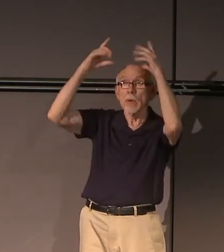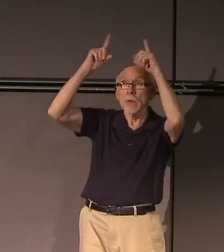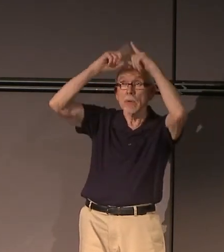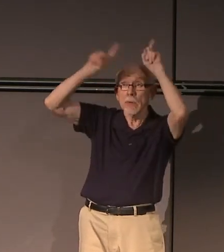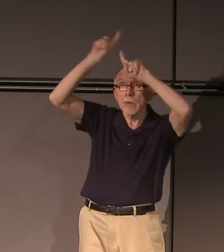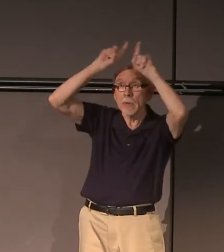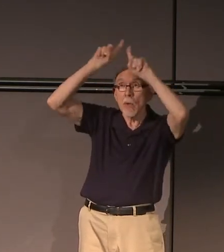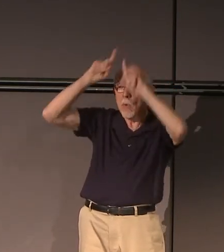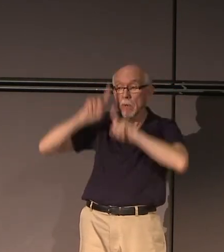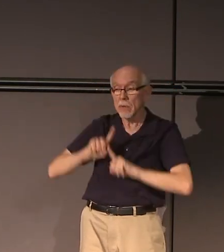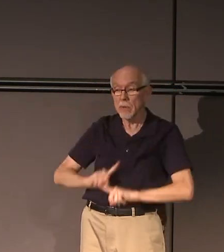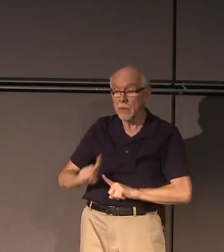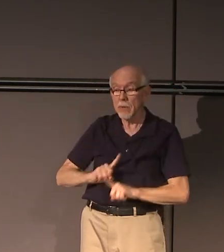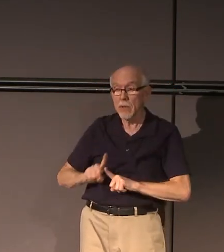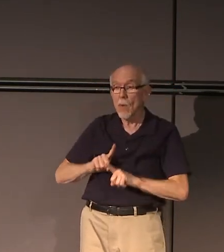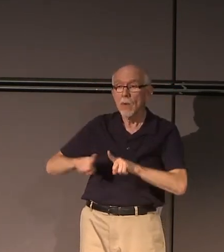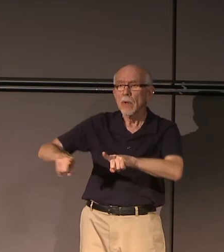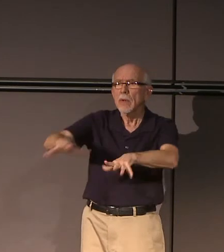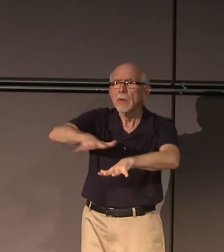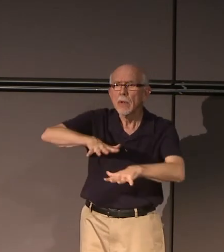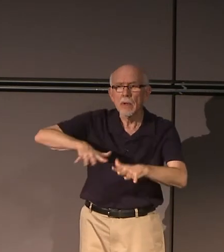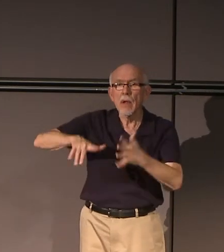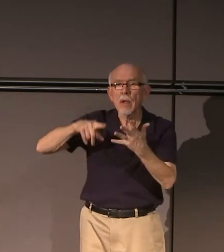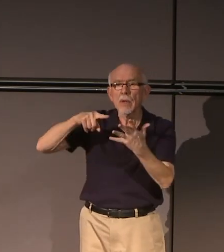There is the location of where the sign is produced.